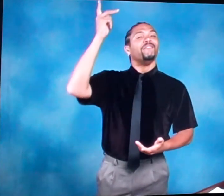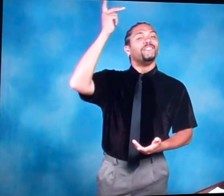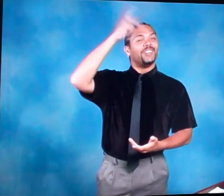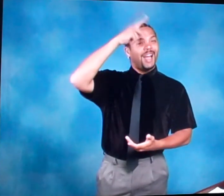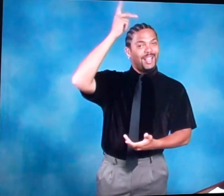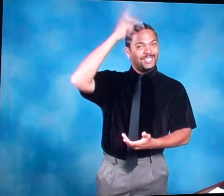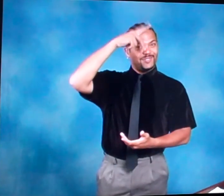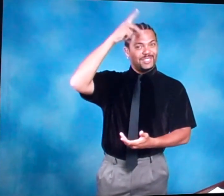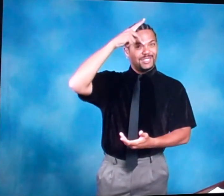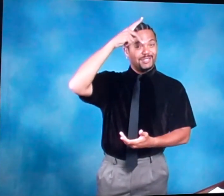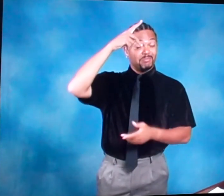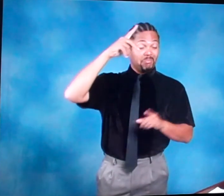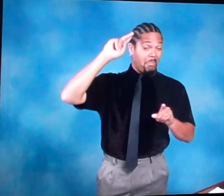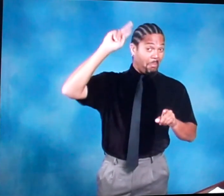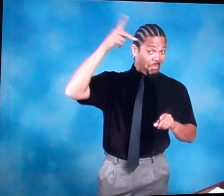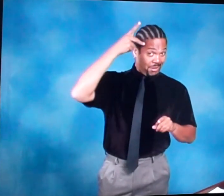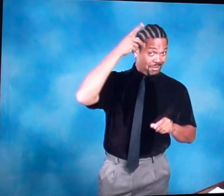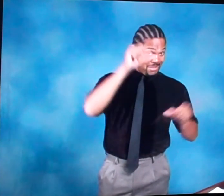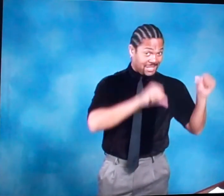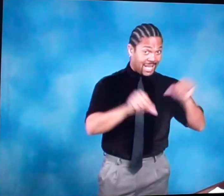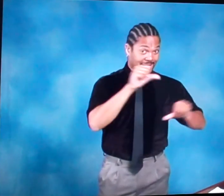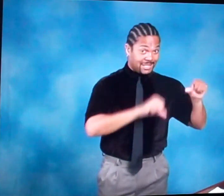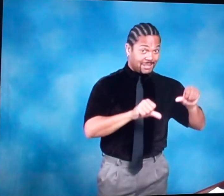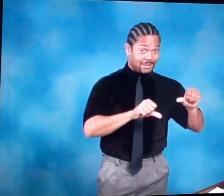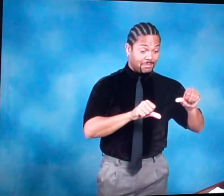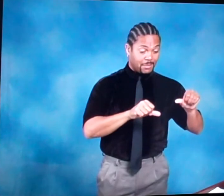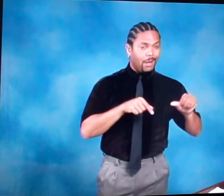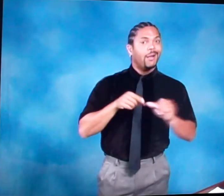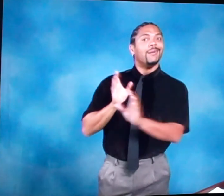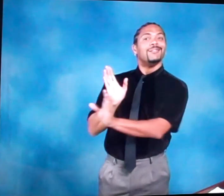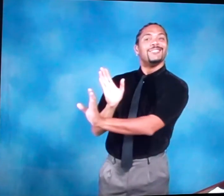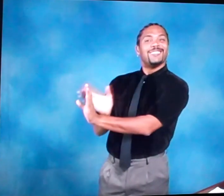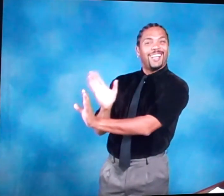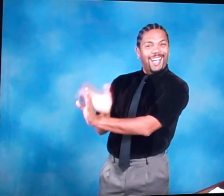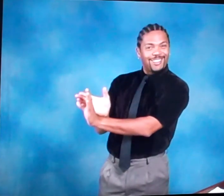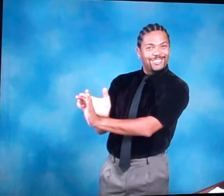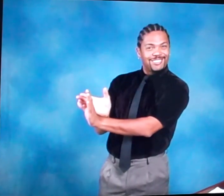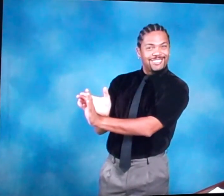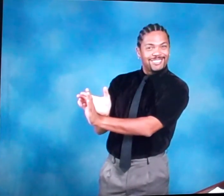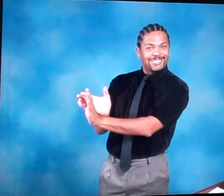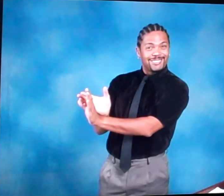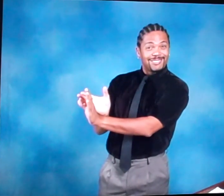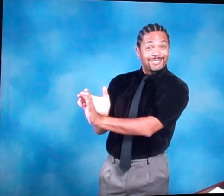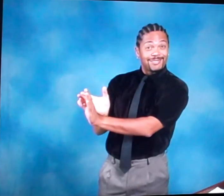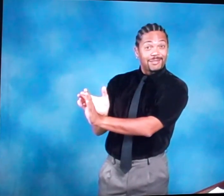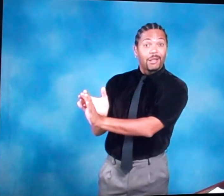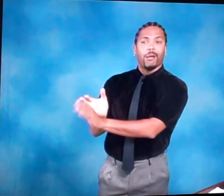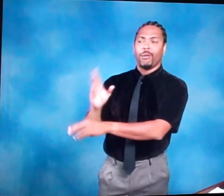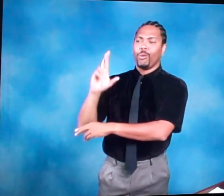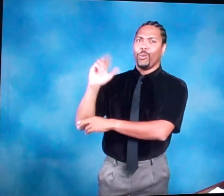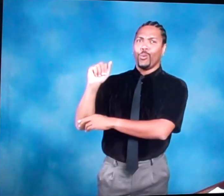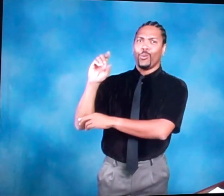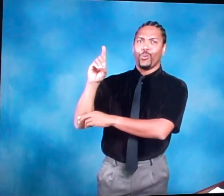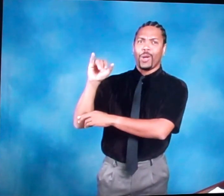paramedics, philosophy, political science, and psychology,